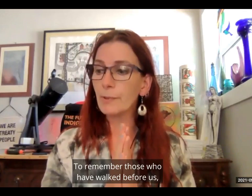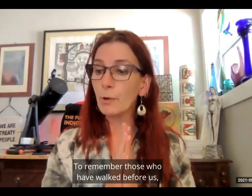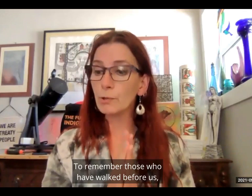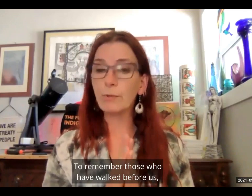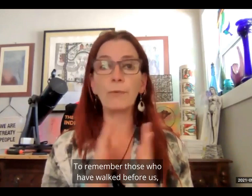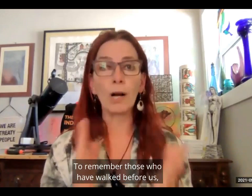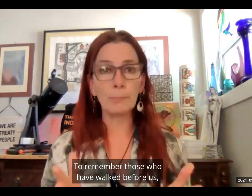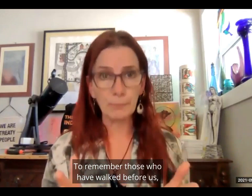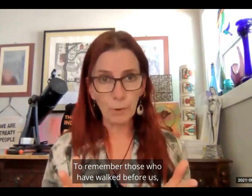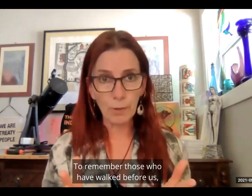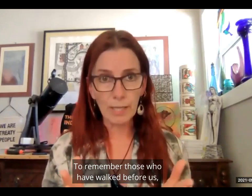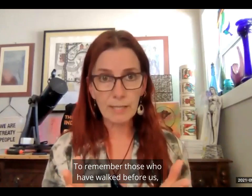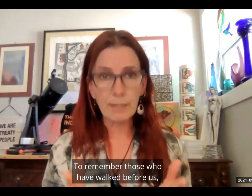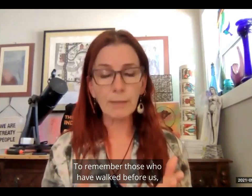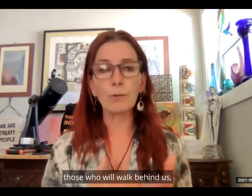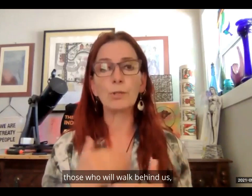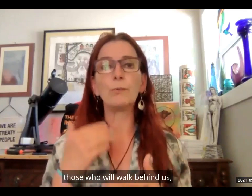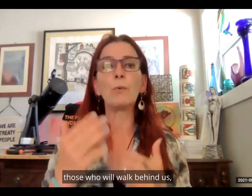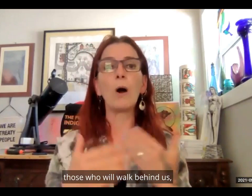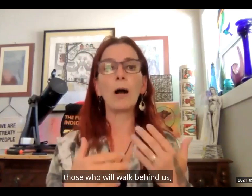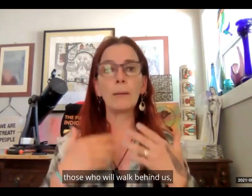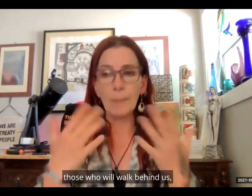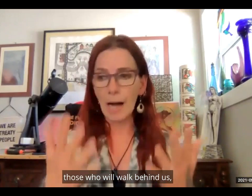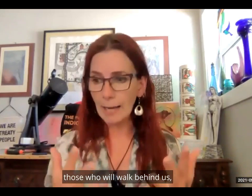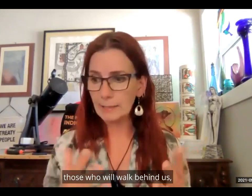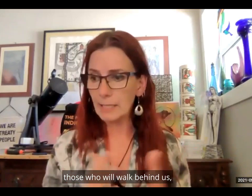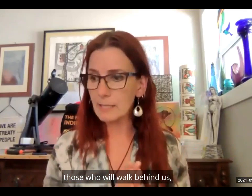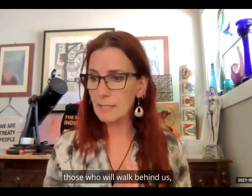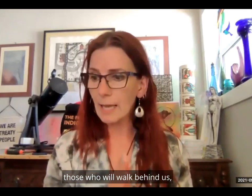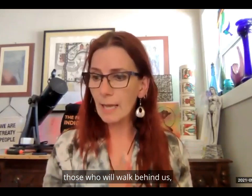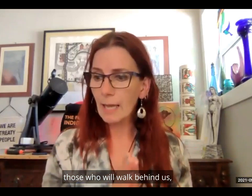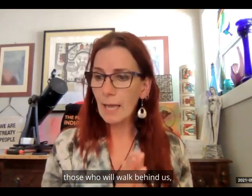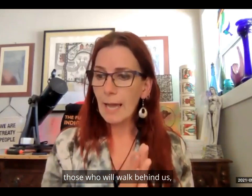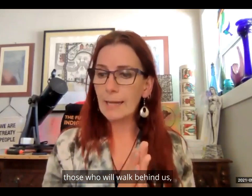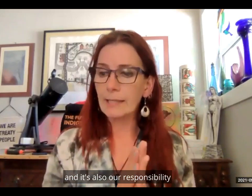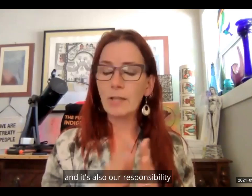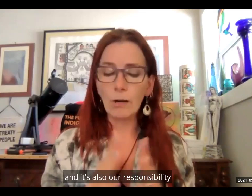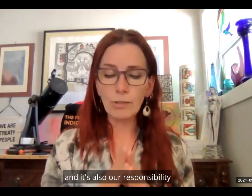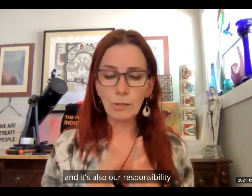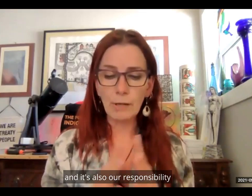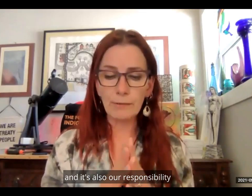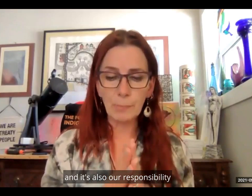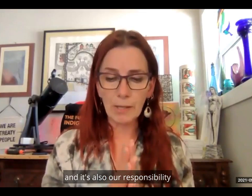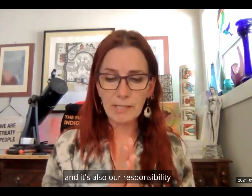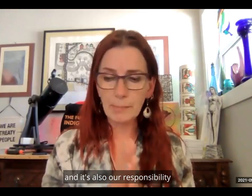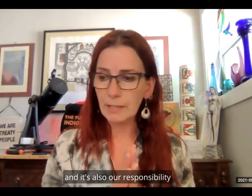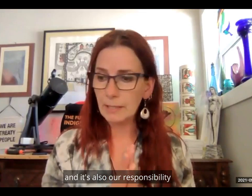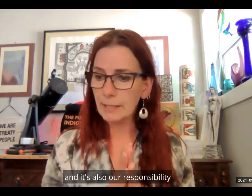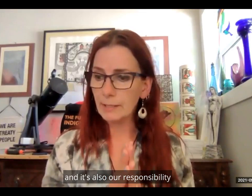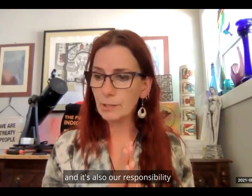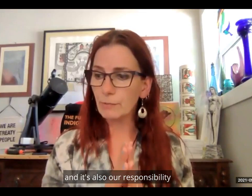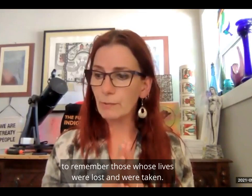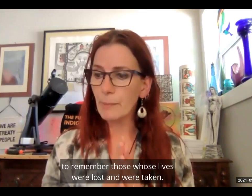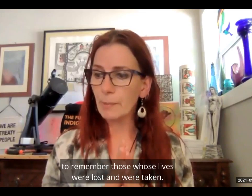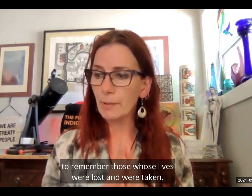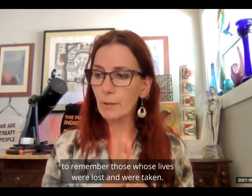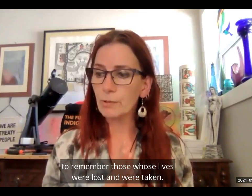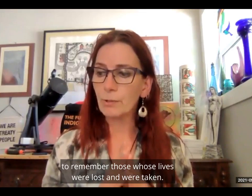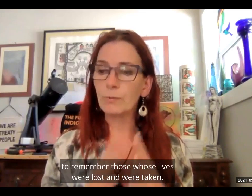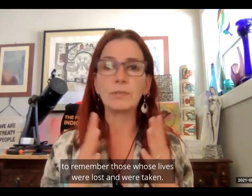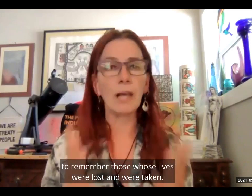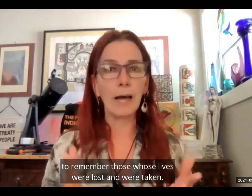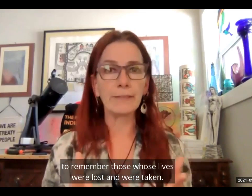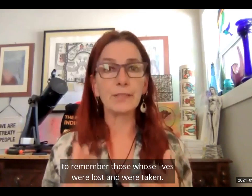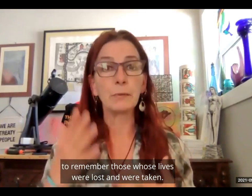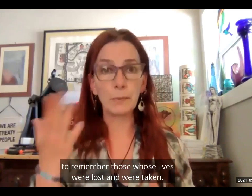To remember those who have walked before us, those who will walk behind us. And it's also our responsibility to remember